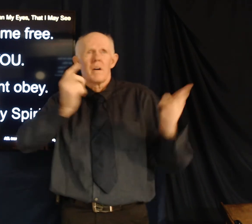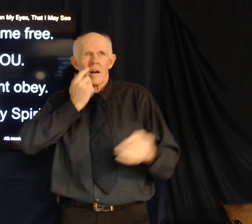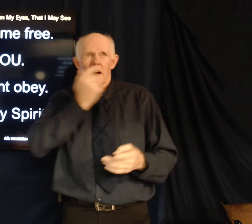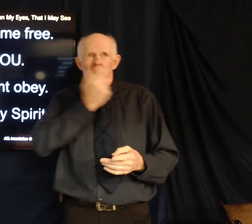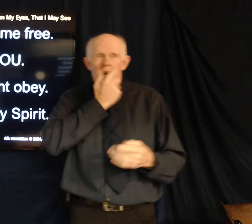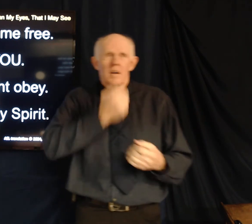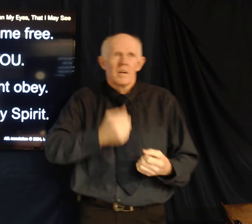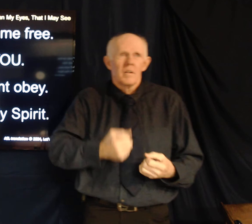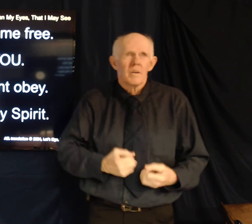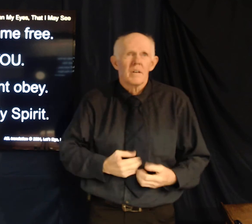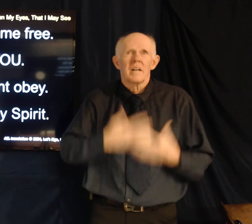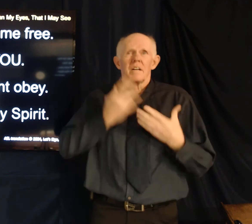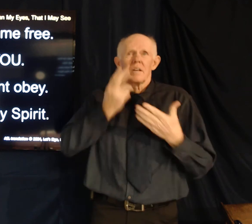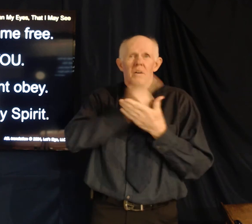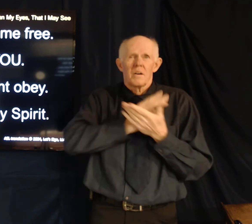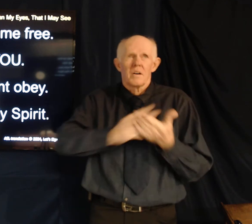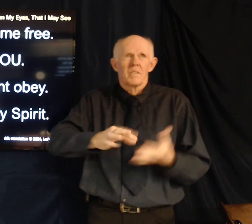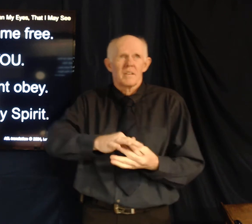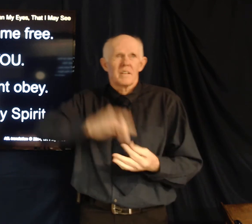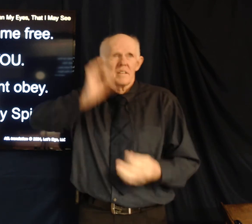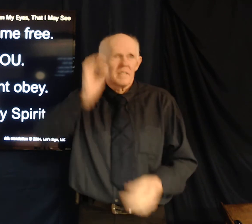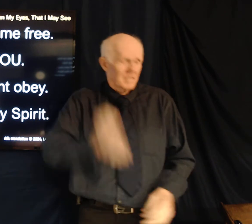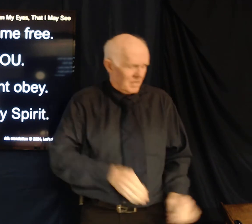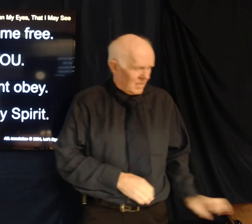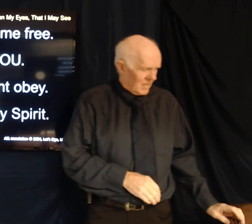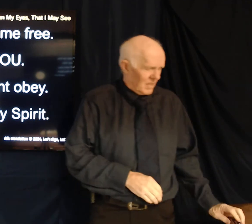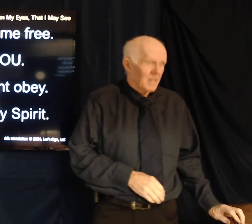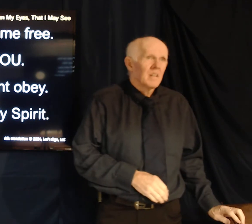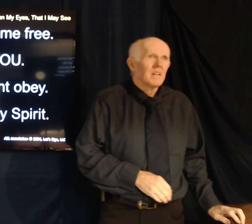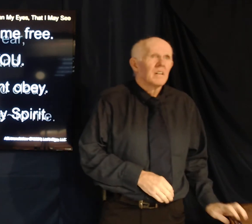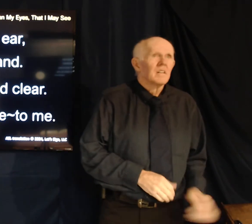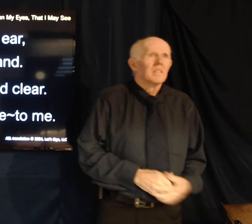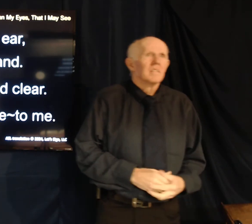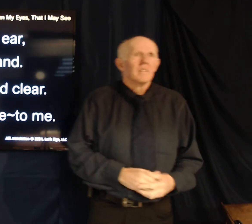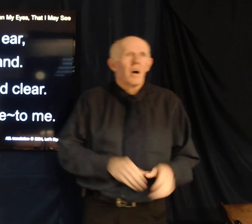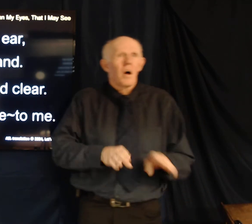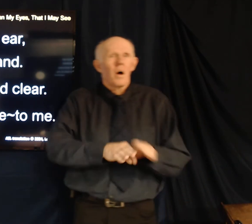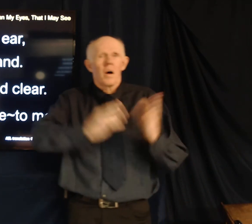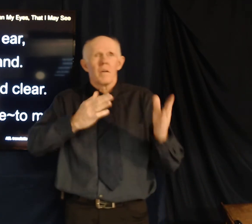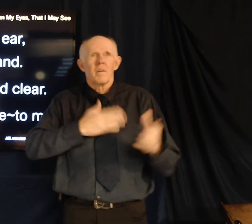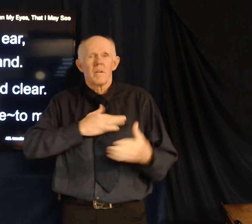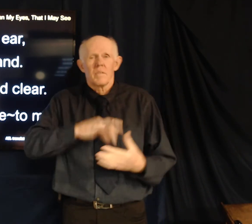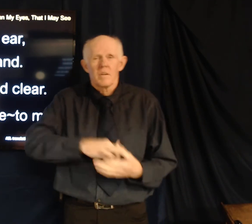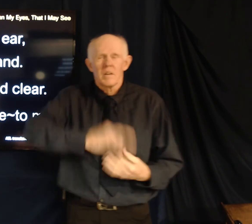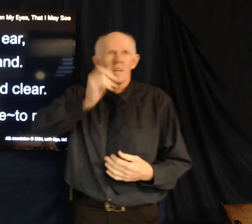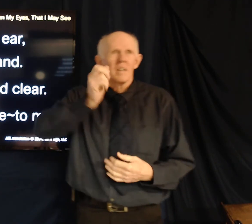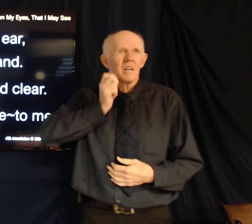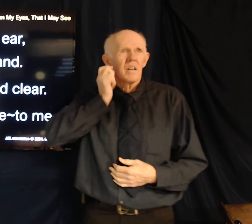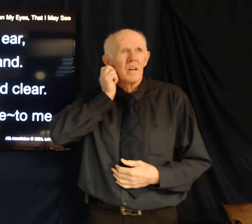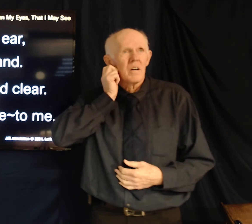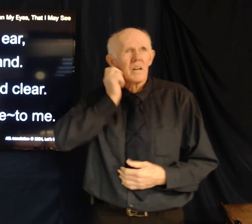Open the eyes and inspire Holy Spirit. Open my spiritual ear